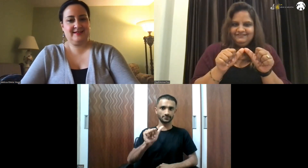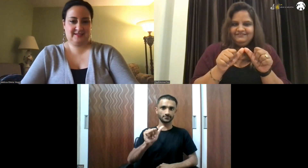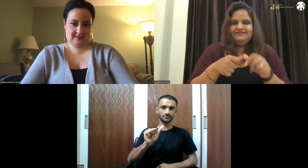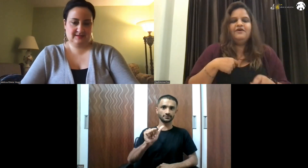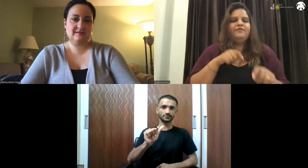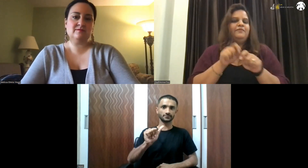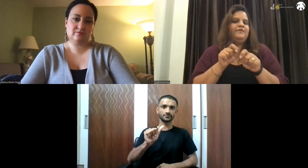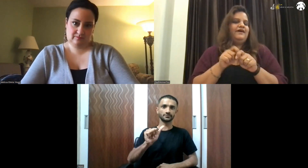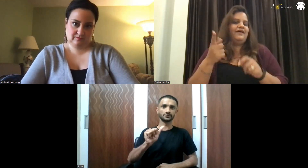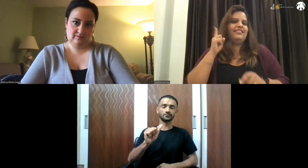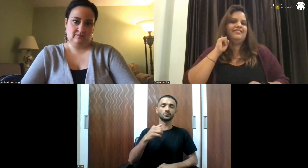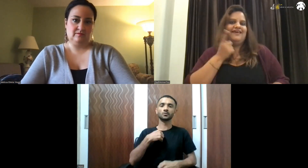Misha.